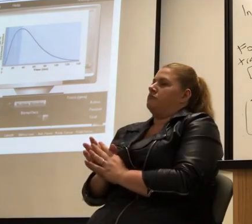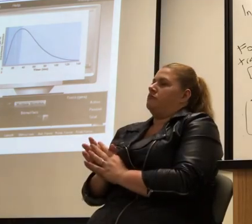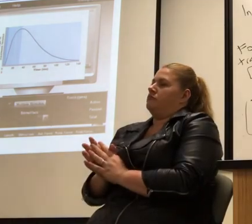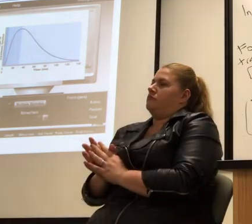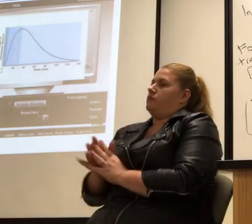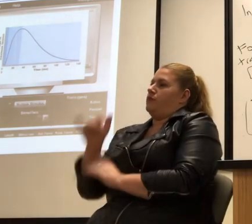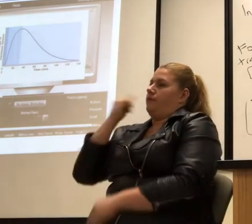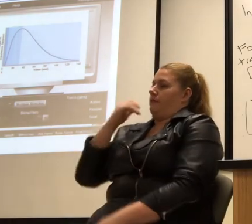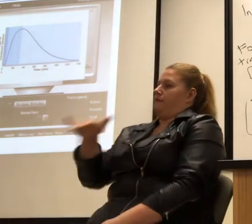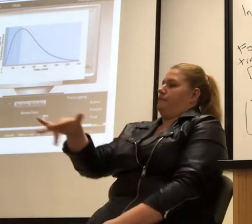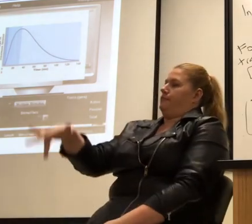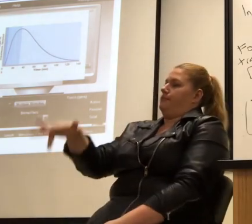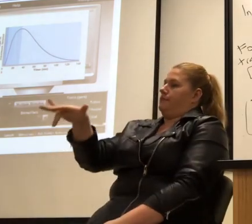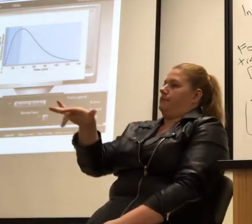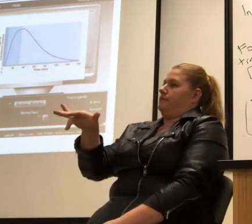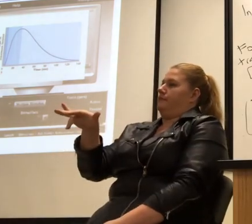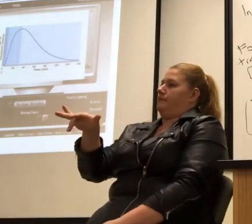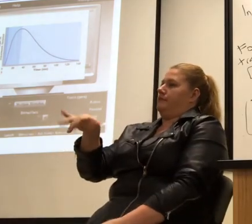something like